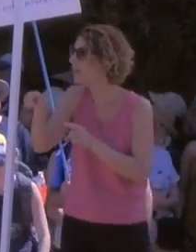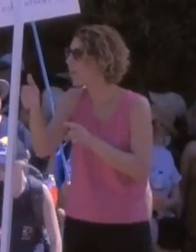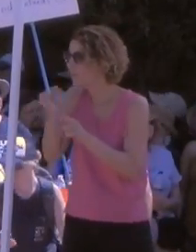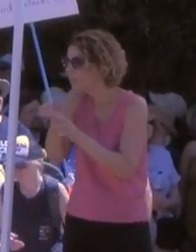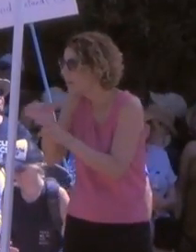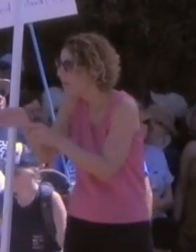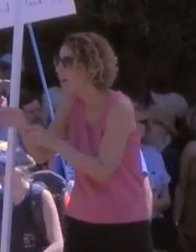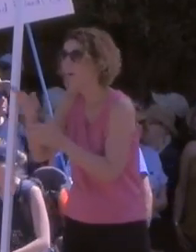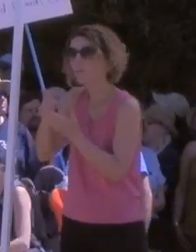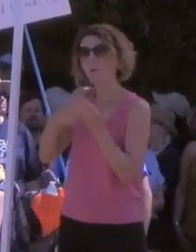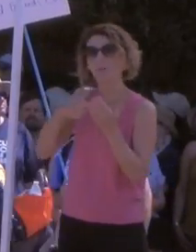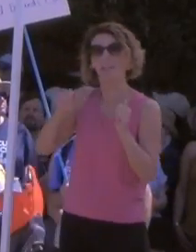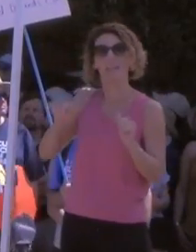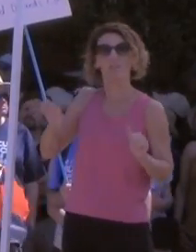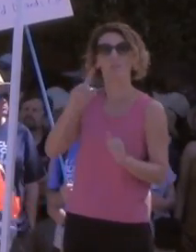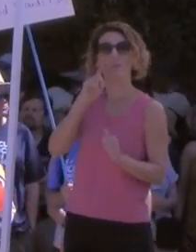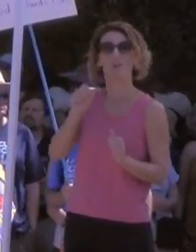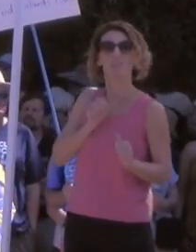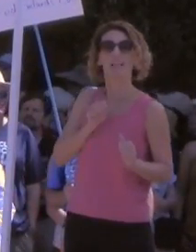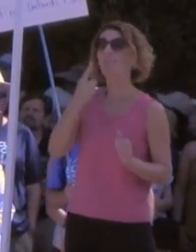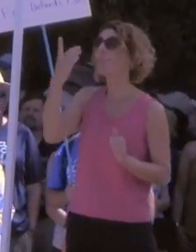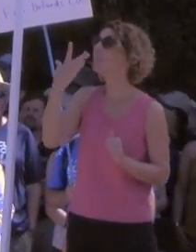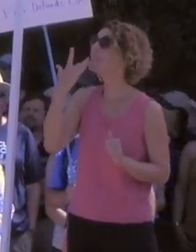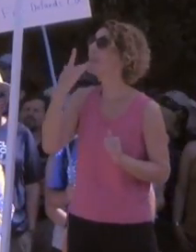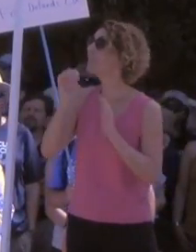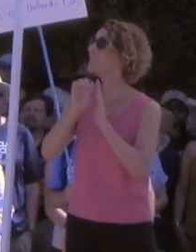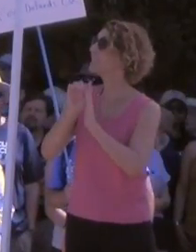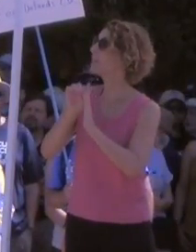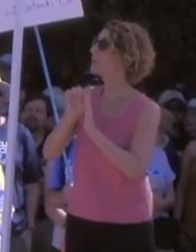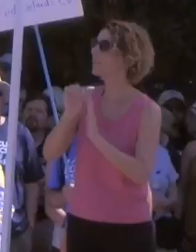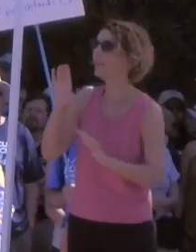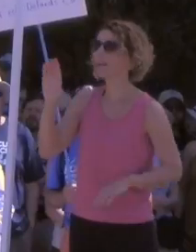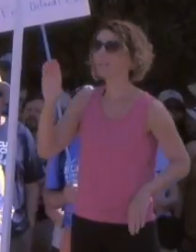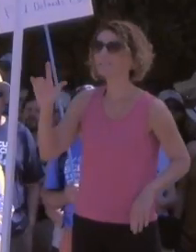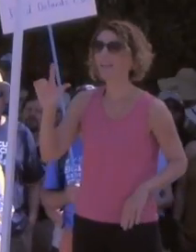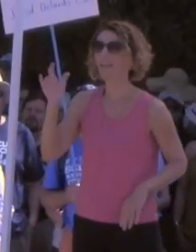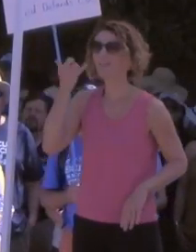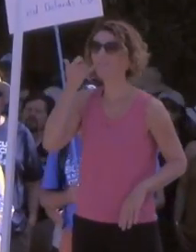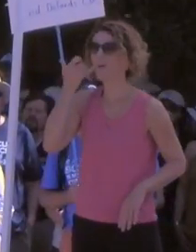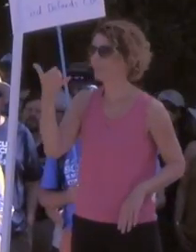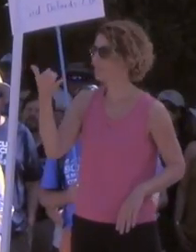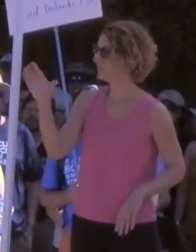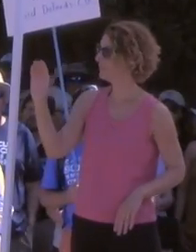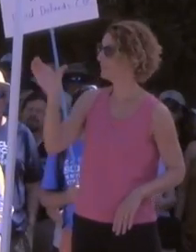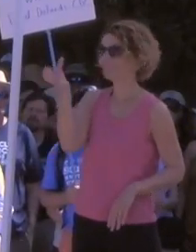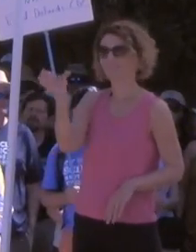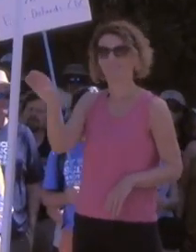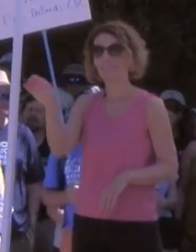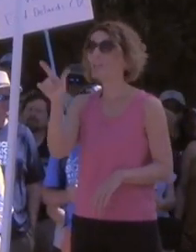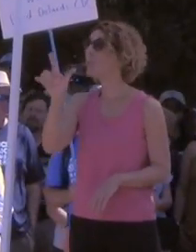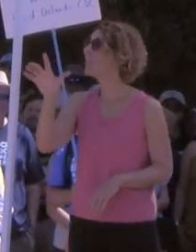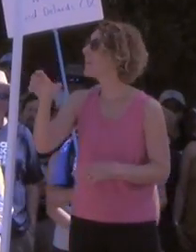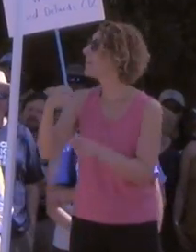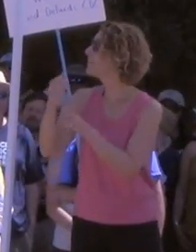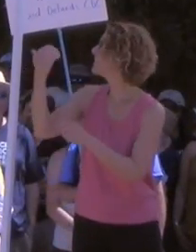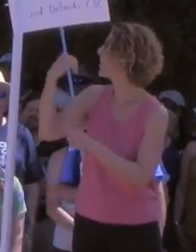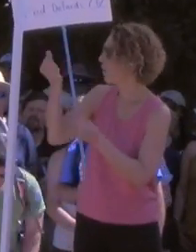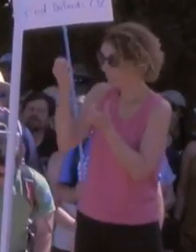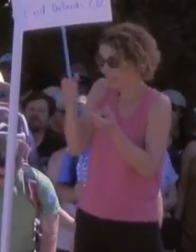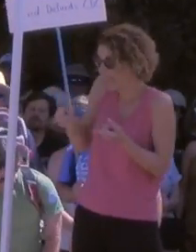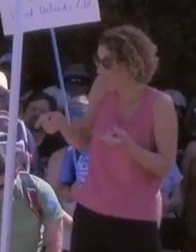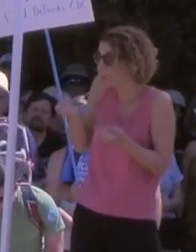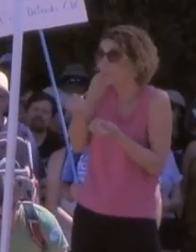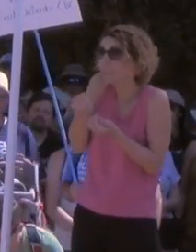do for ourselves. My favorite example is my cell phone. 25 years ago, most of these materials